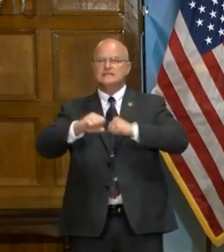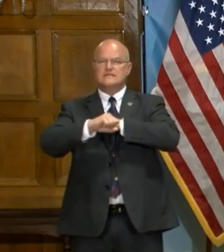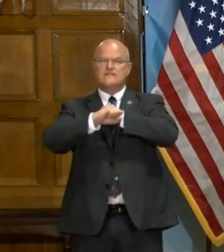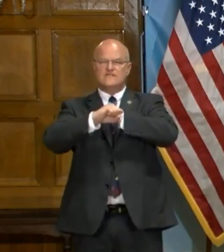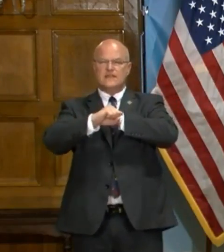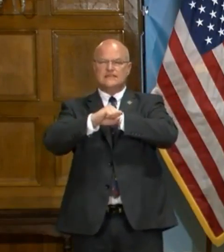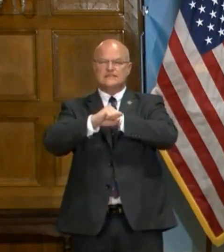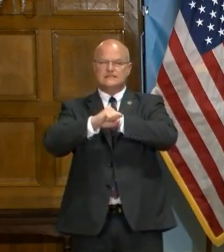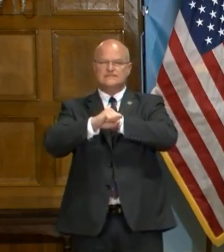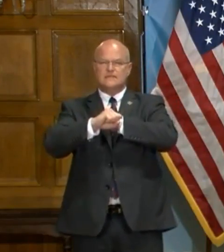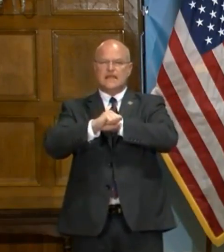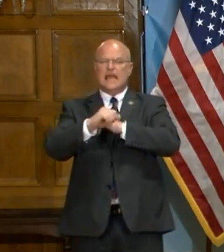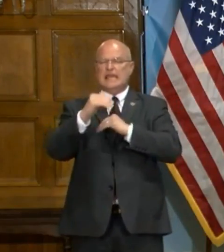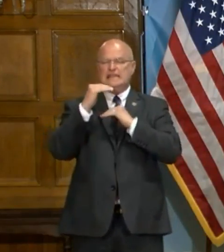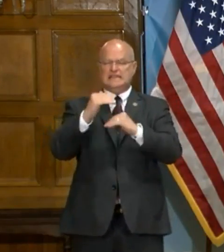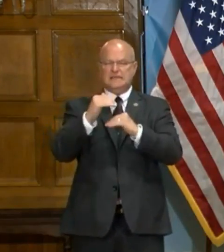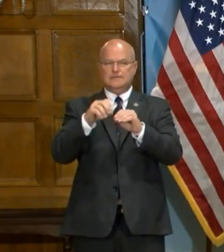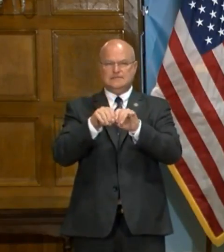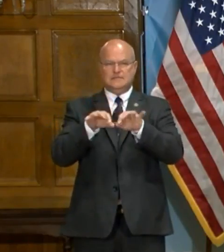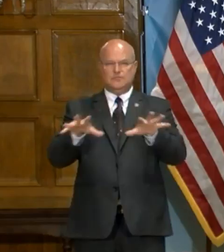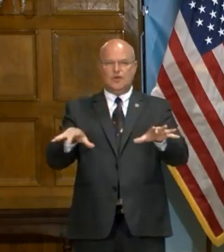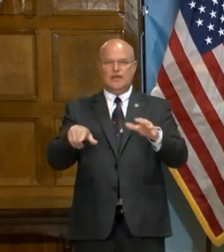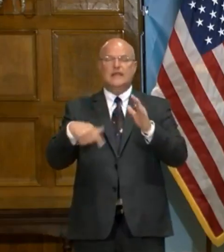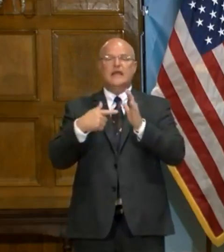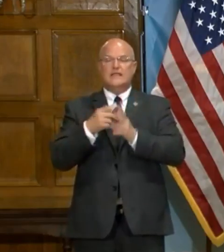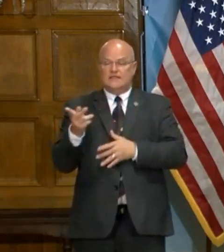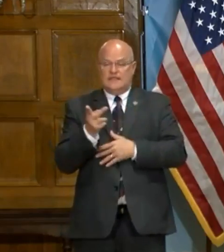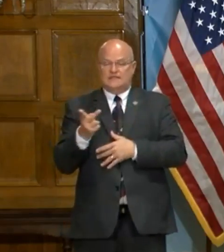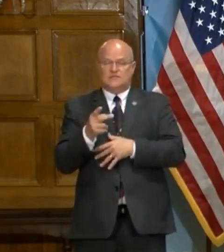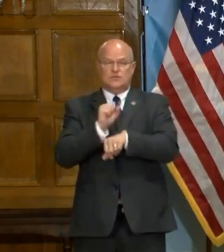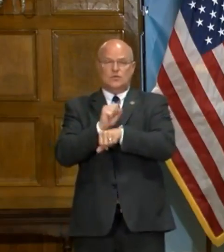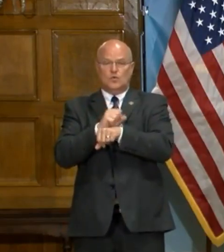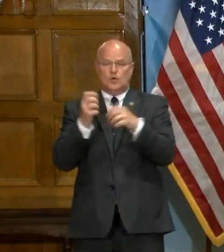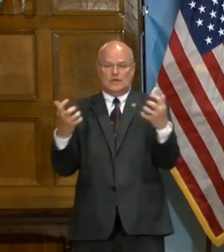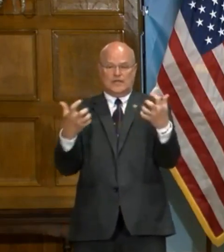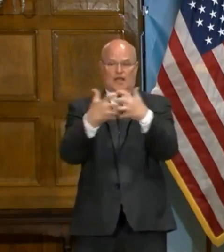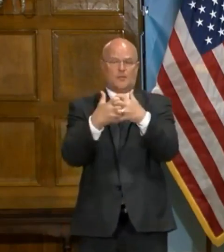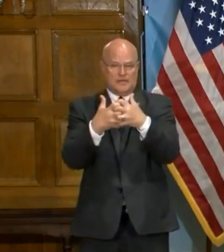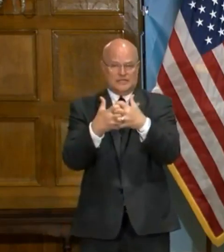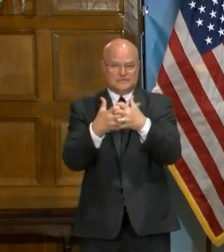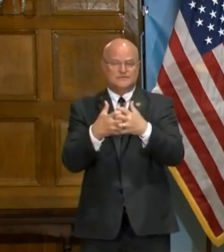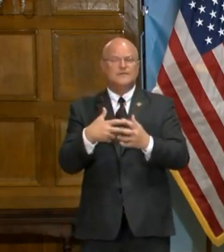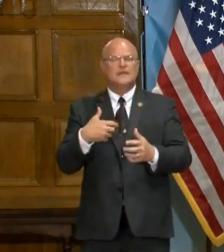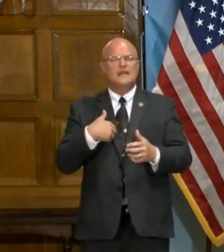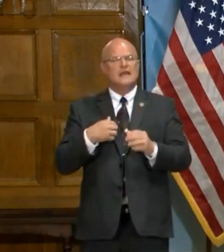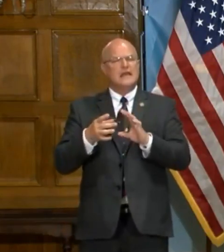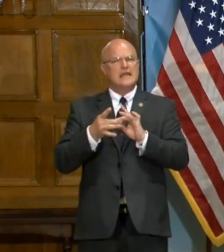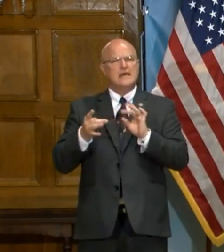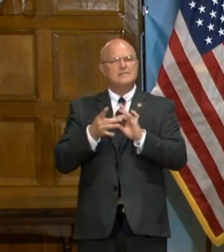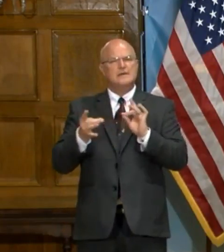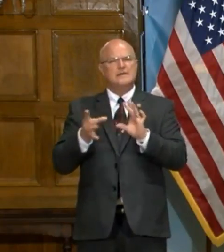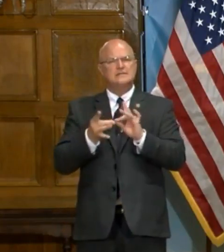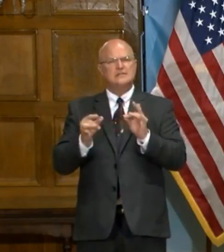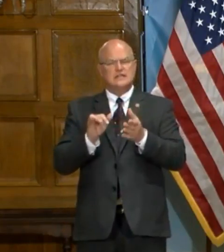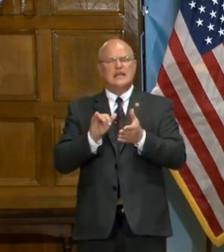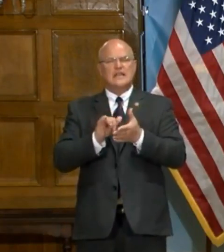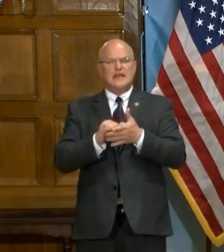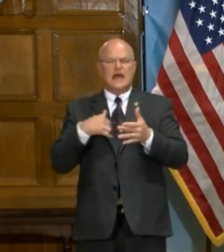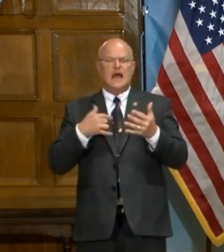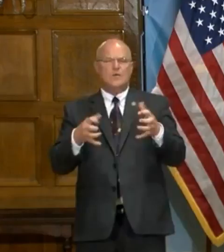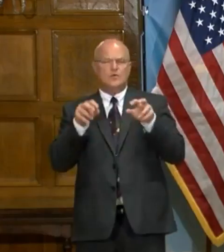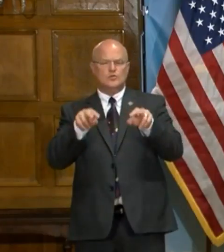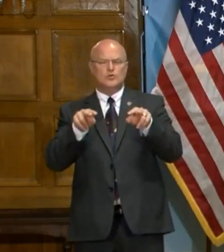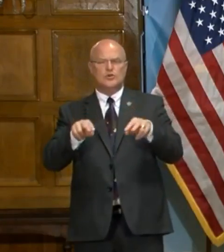and limits the spread. These work in combination, and I mentioned the other day that I wanted to look at